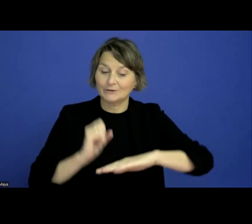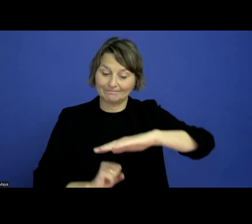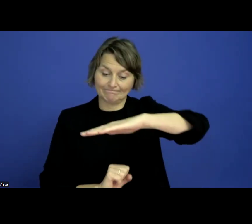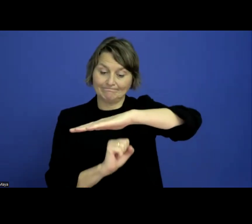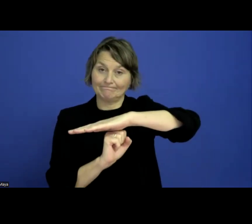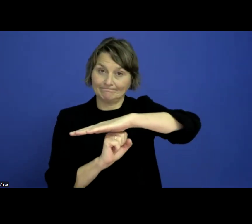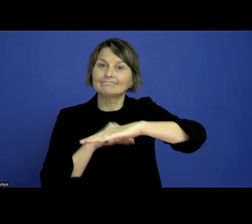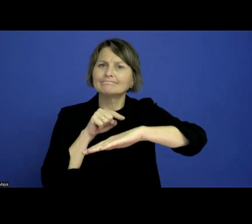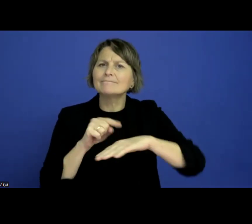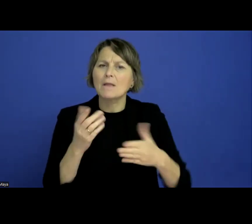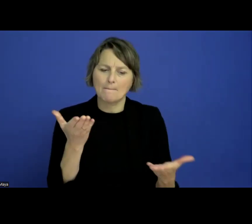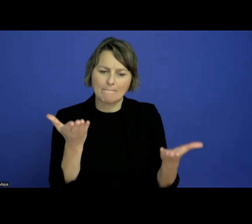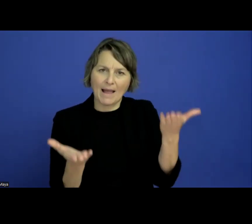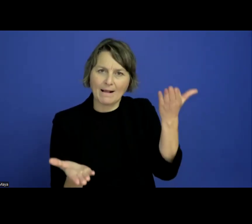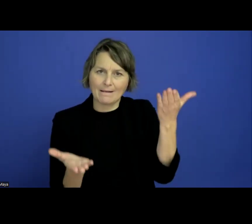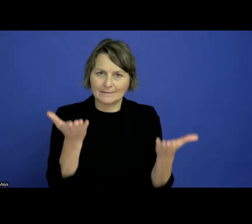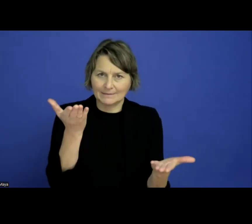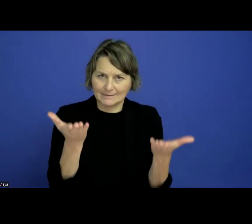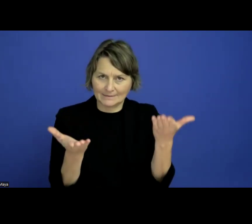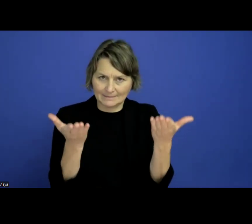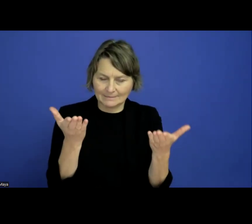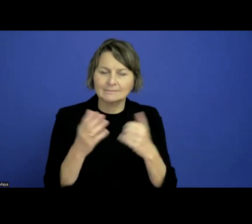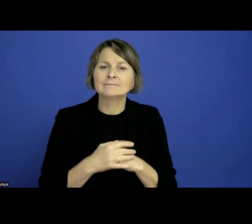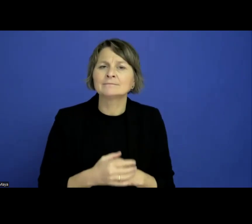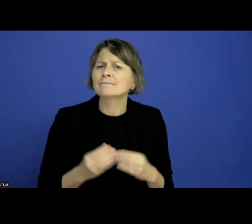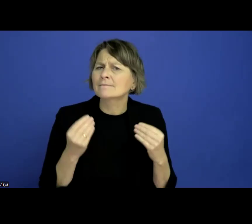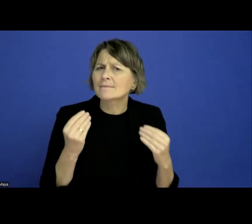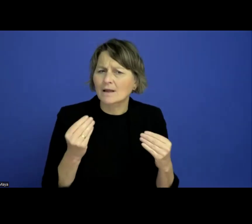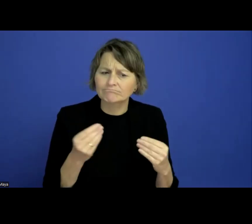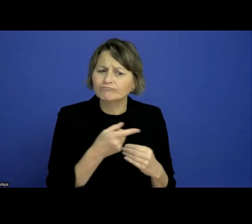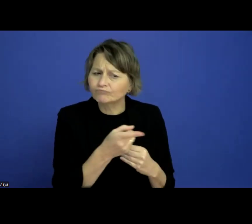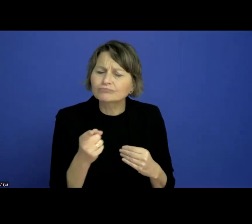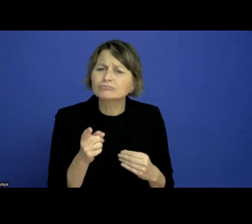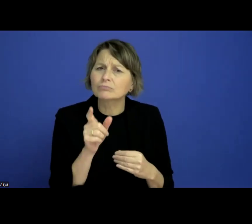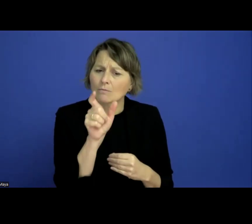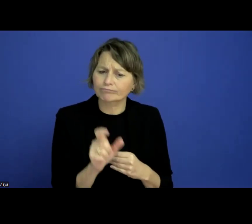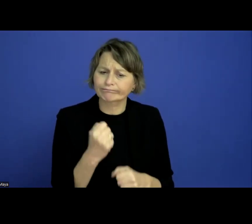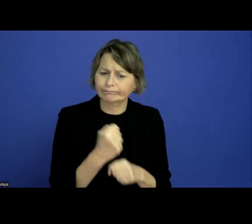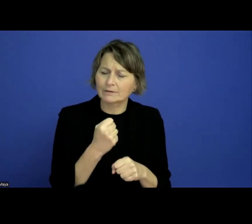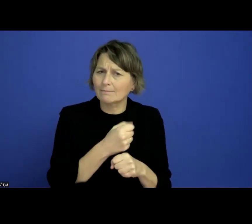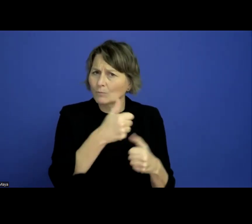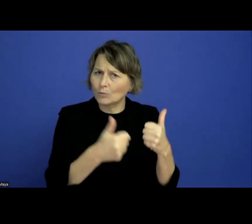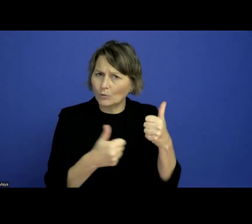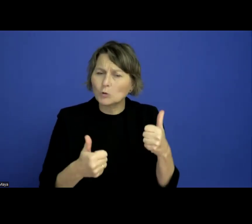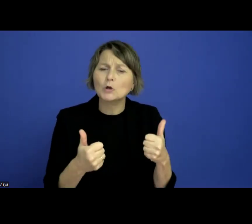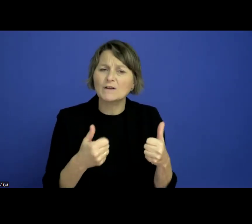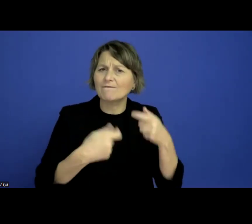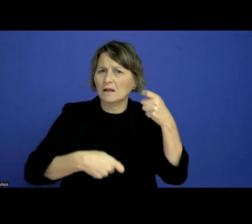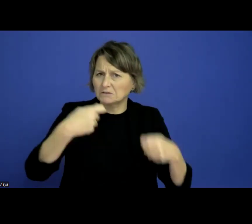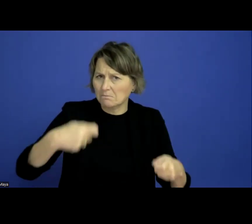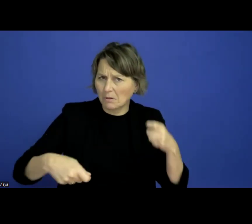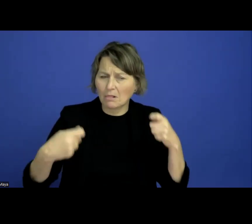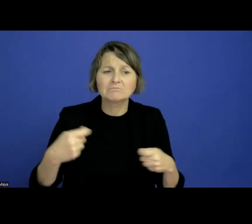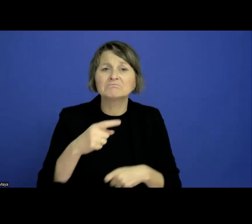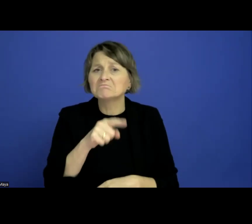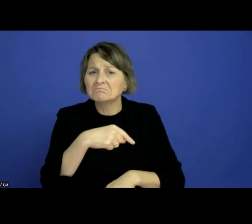we provide employees with working flexible work organization, flexible hours, remote work, and of